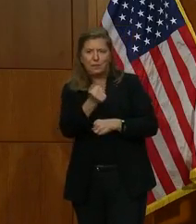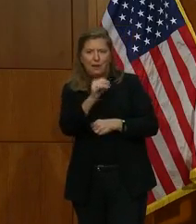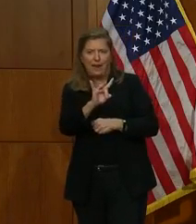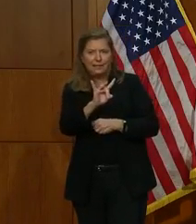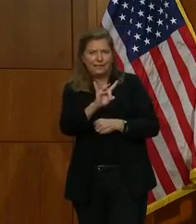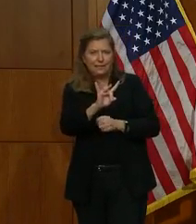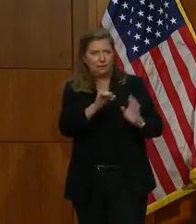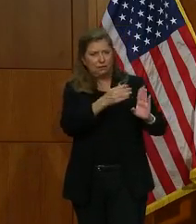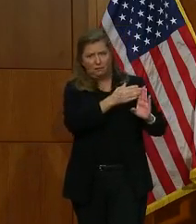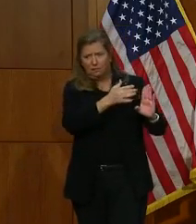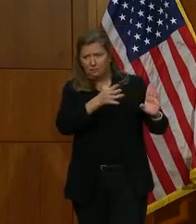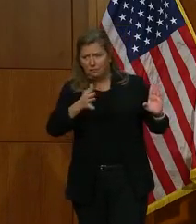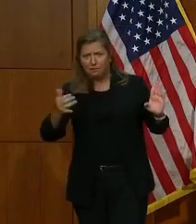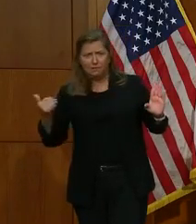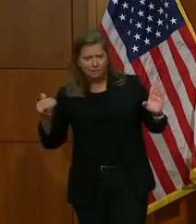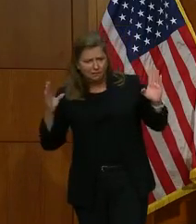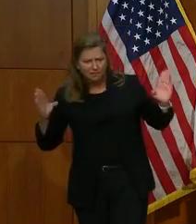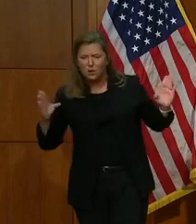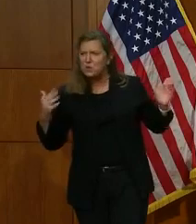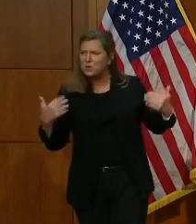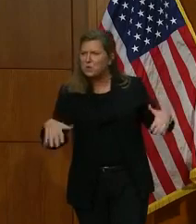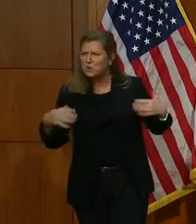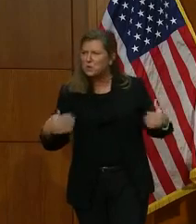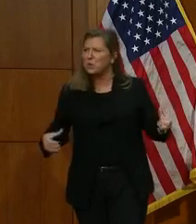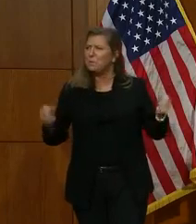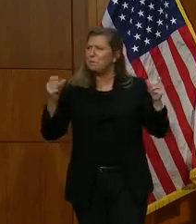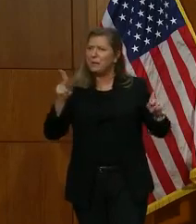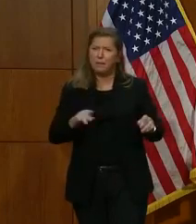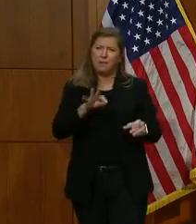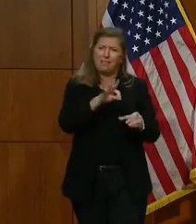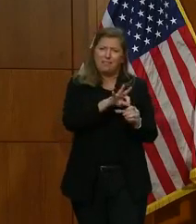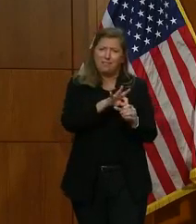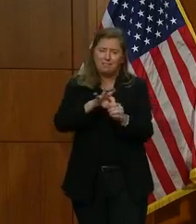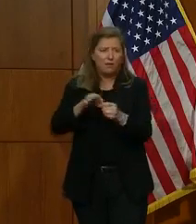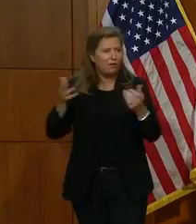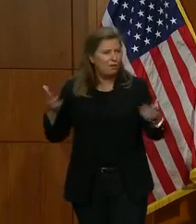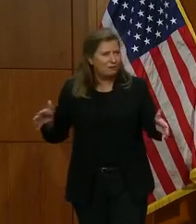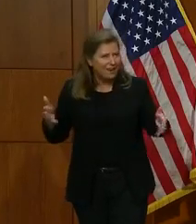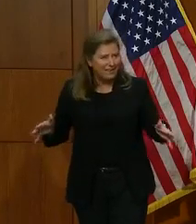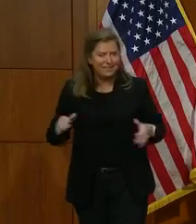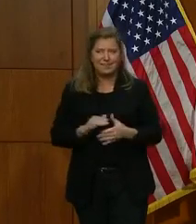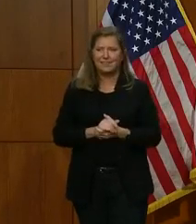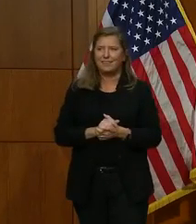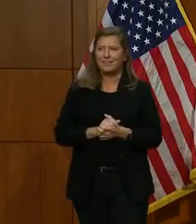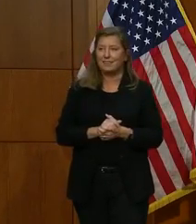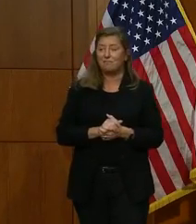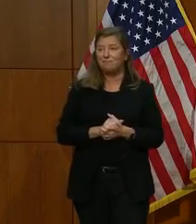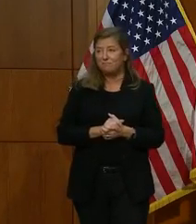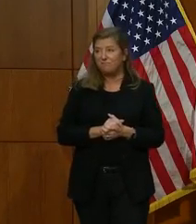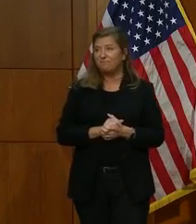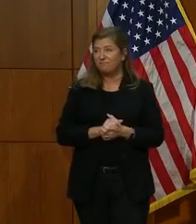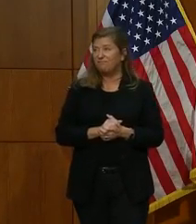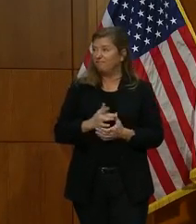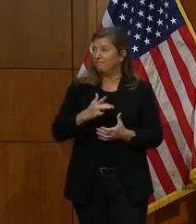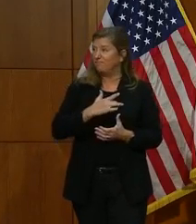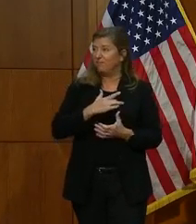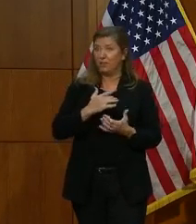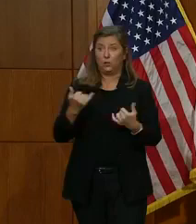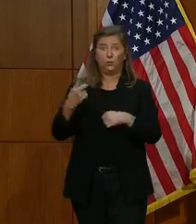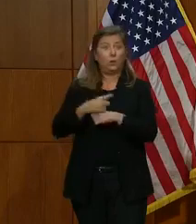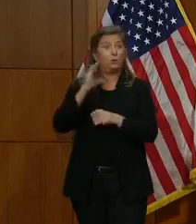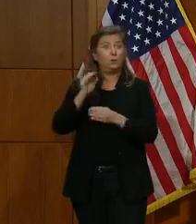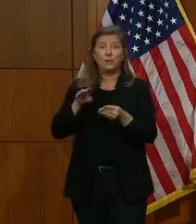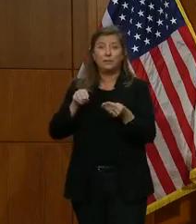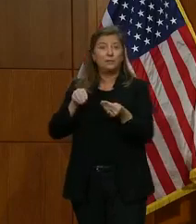seen just an incredible number of votes cast here in Virginia already. I think it's going to make for a smoother day